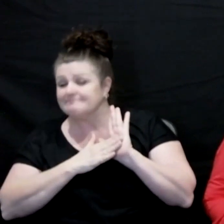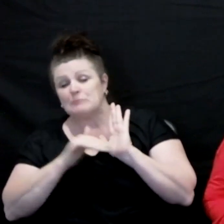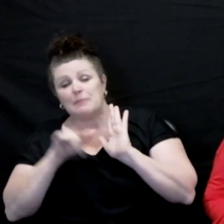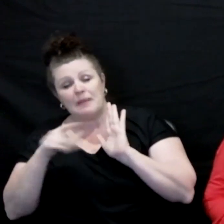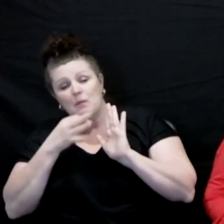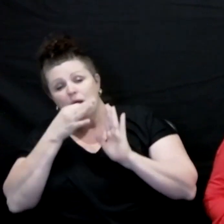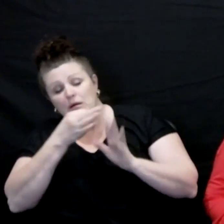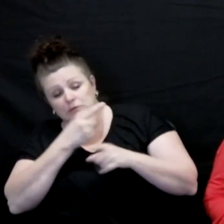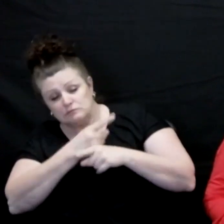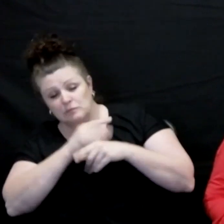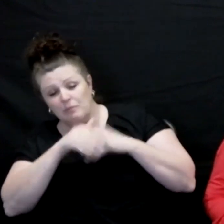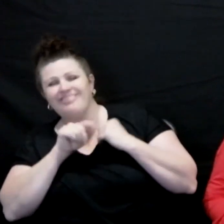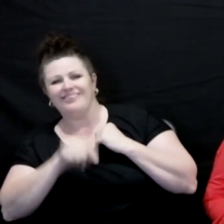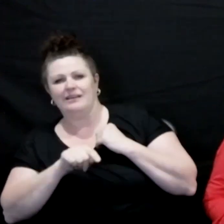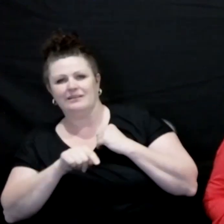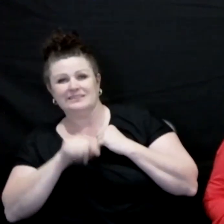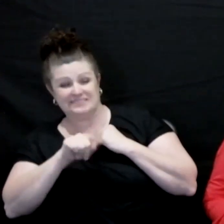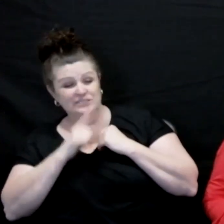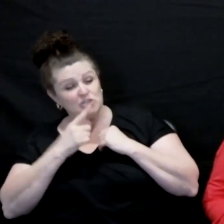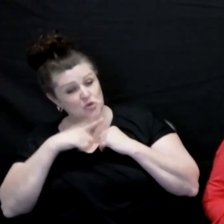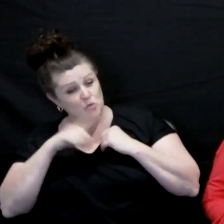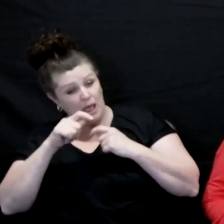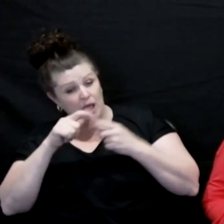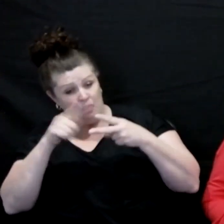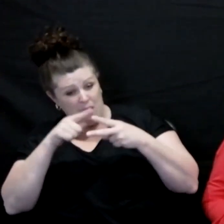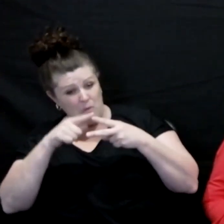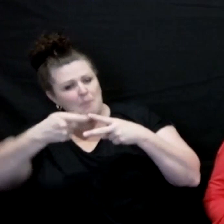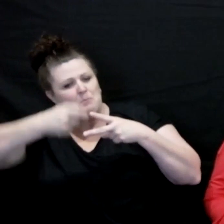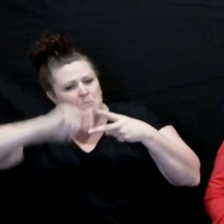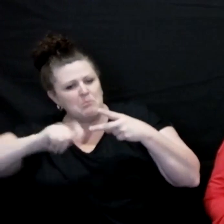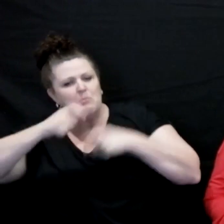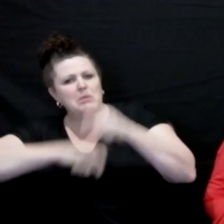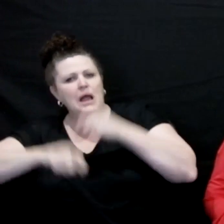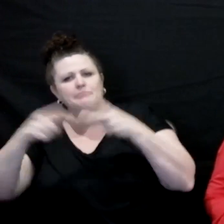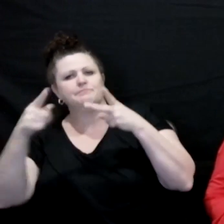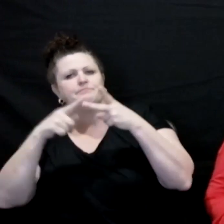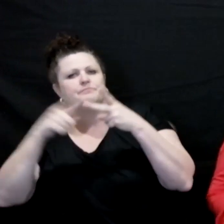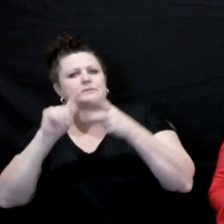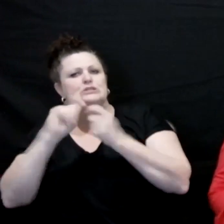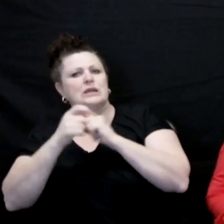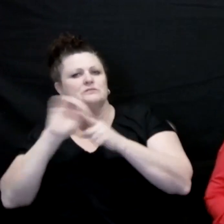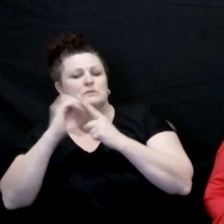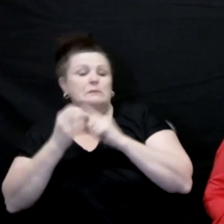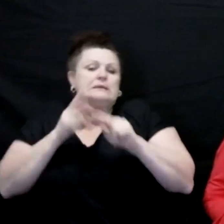about that and see if you want to turn it into a change of circumstance review, if there's any scope for